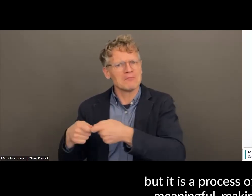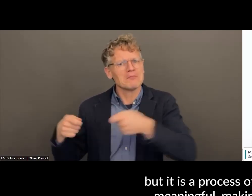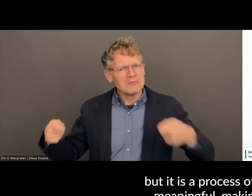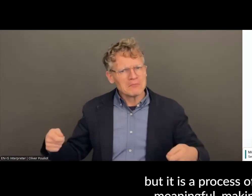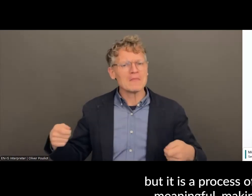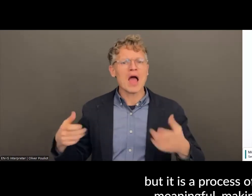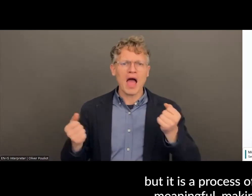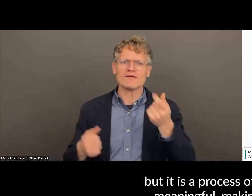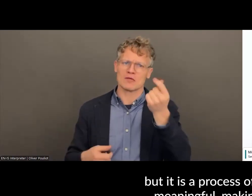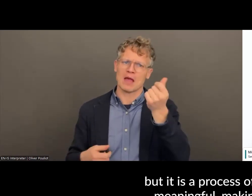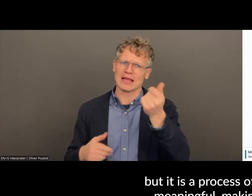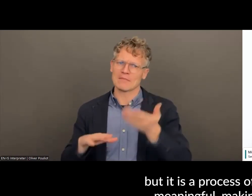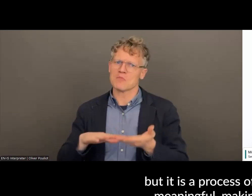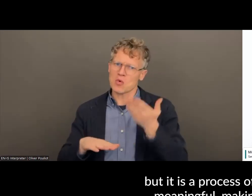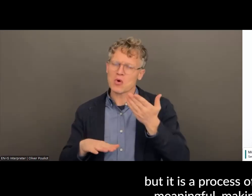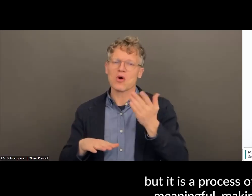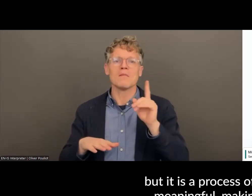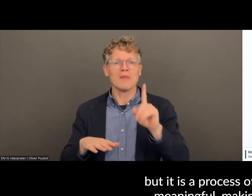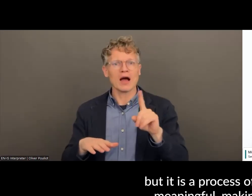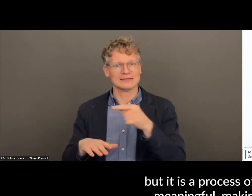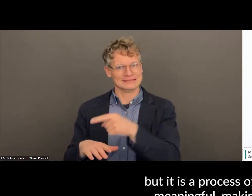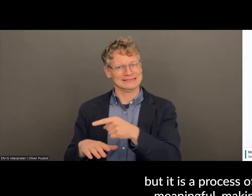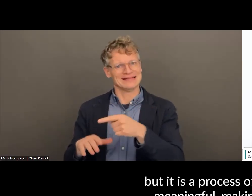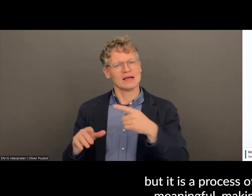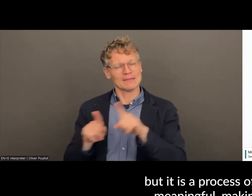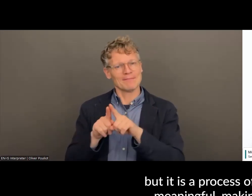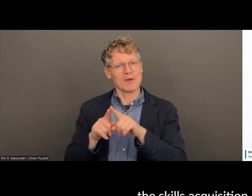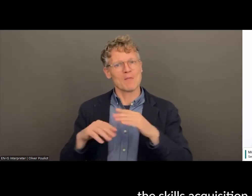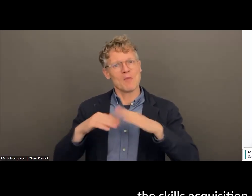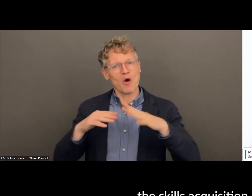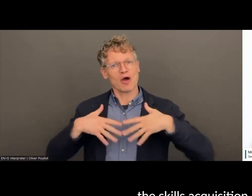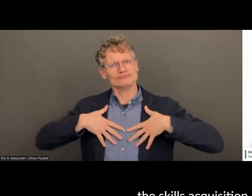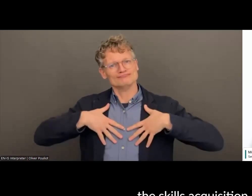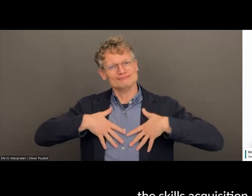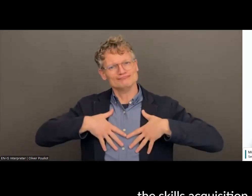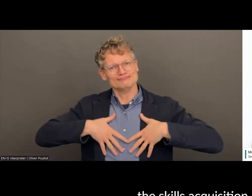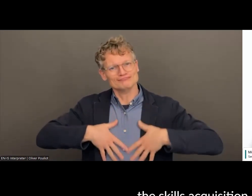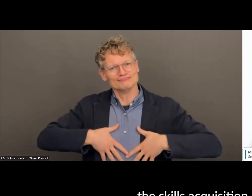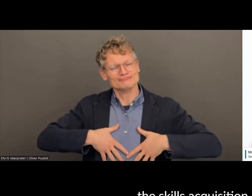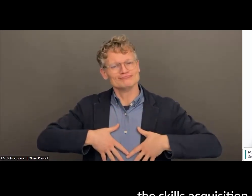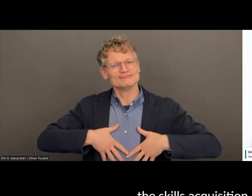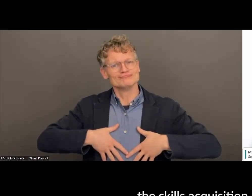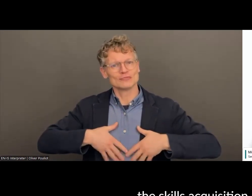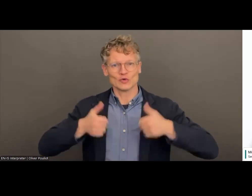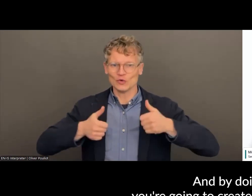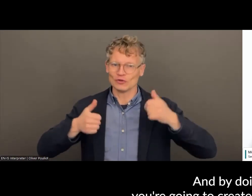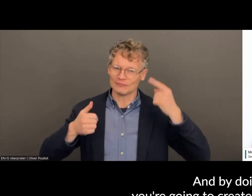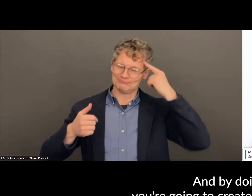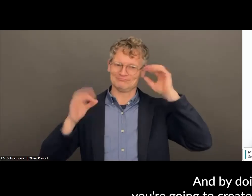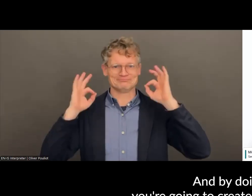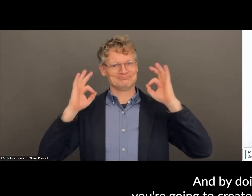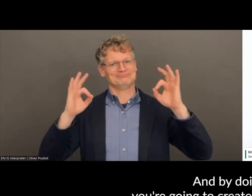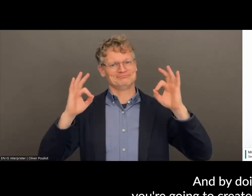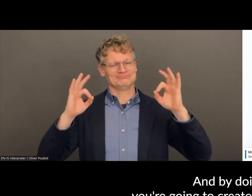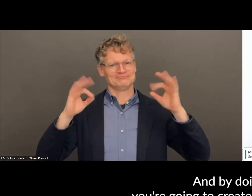process of making it more meaningful, making the training, the skills acquisition more meaningful. And by